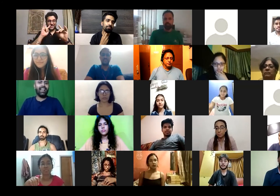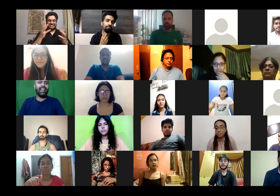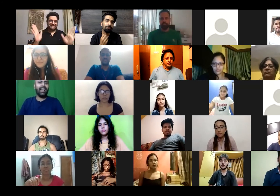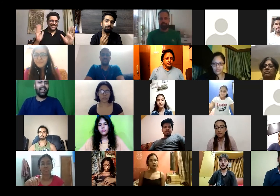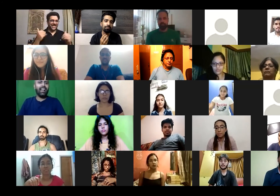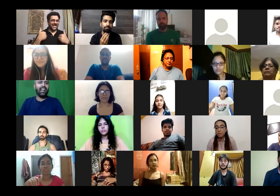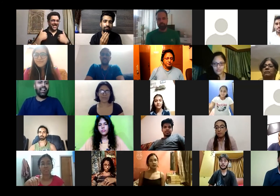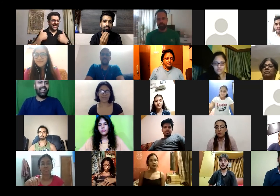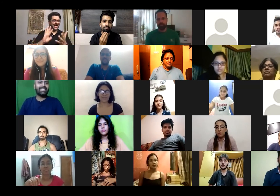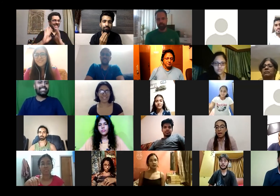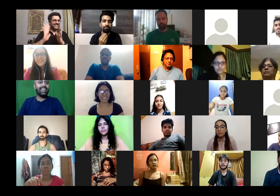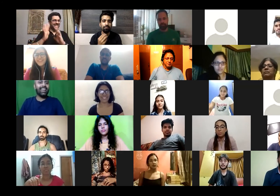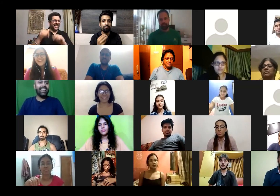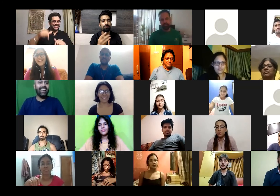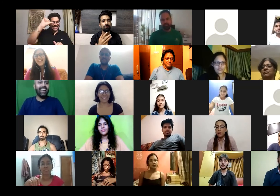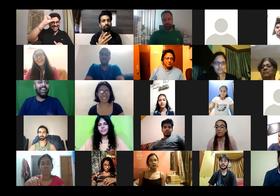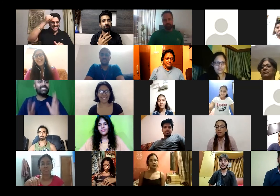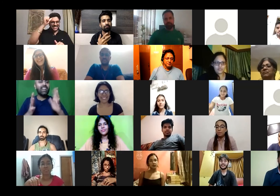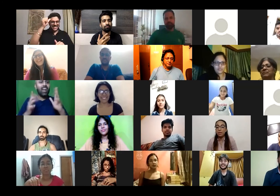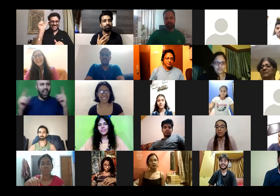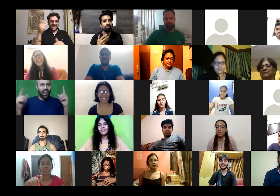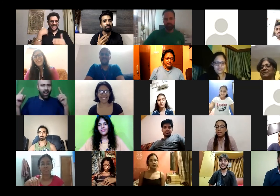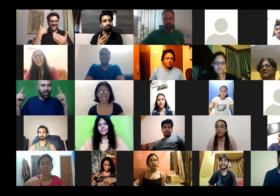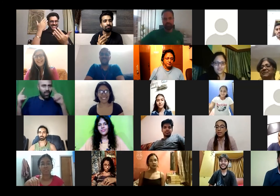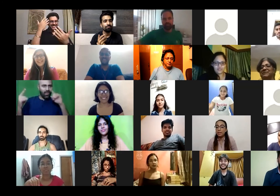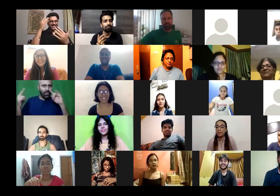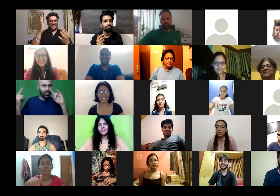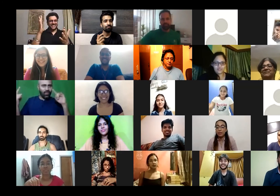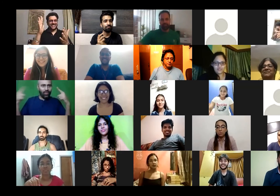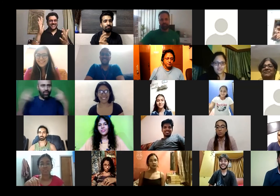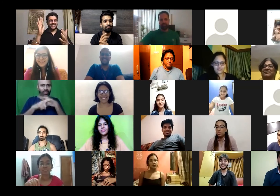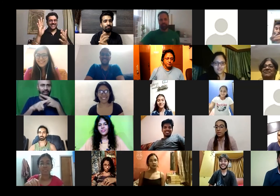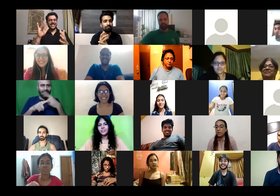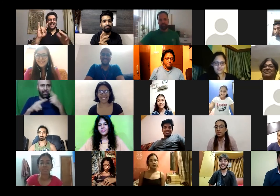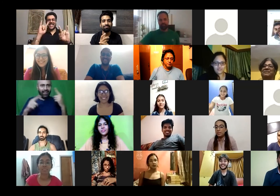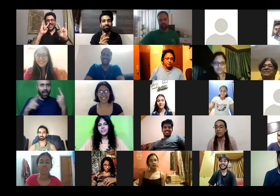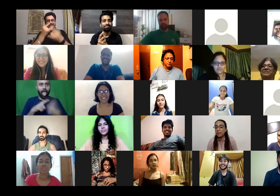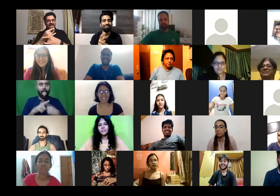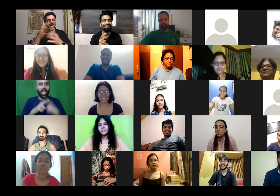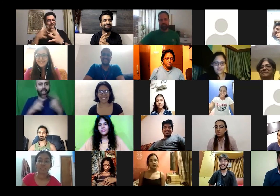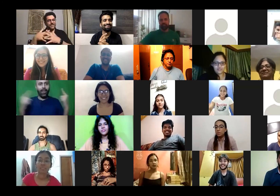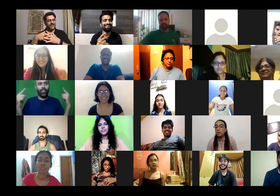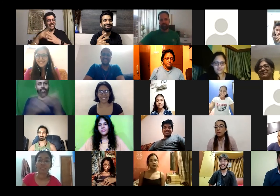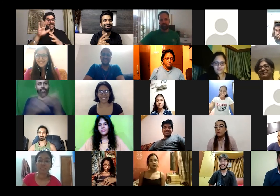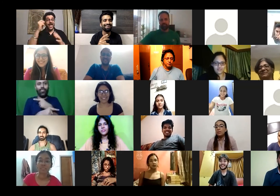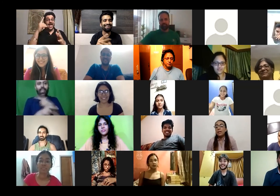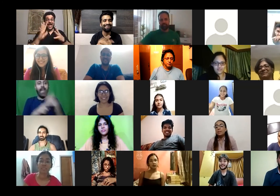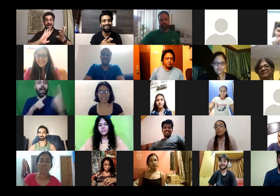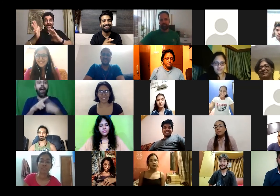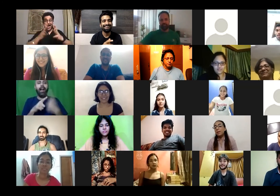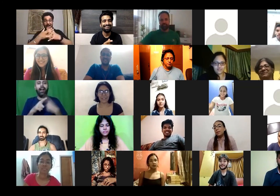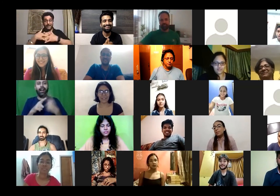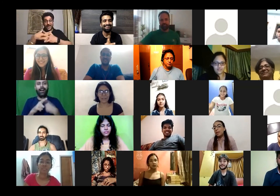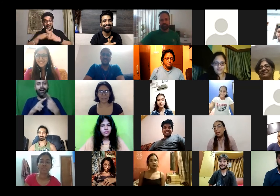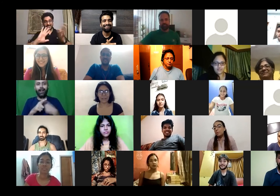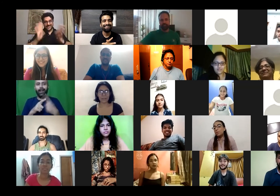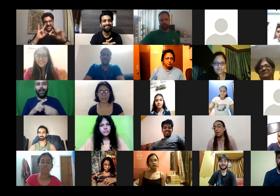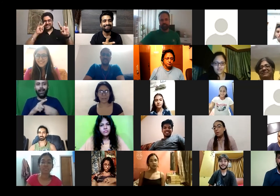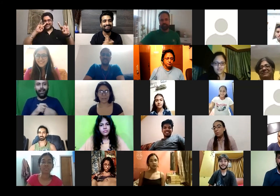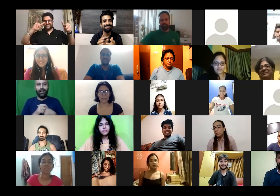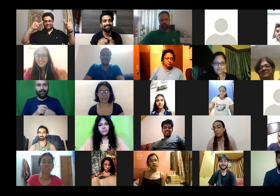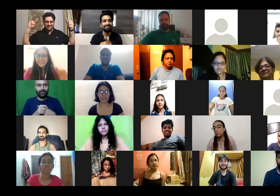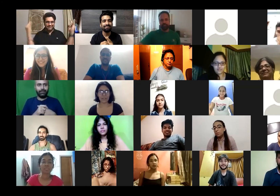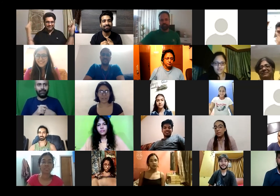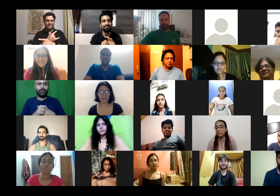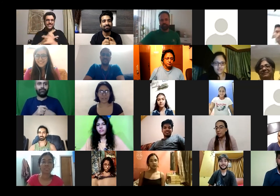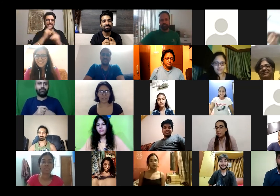sarcasm. I don't know. I don't think I don't know the Indian Sign Language. That is American Sign Language, I